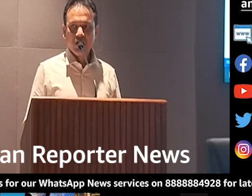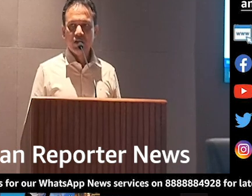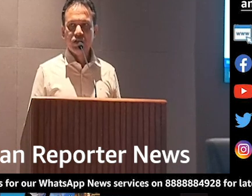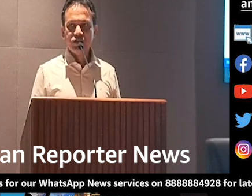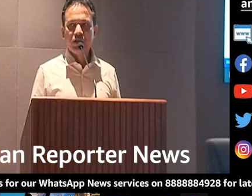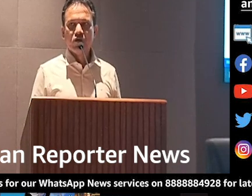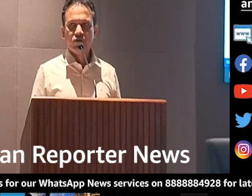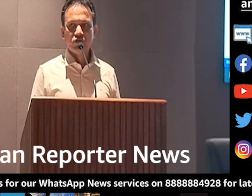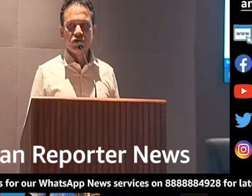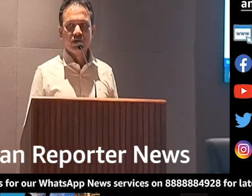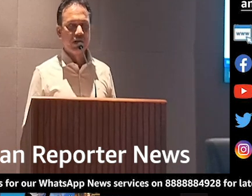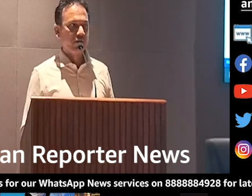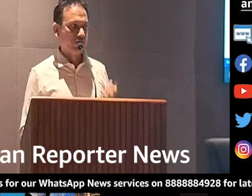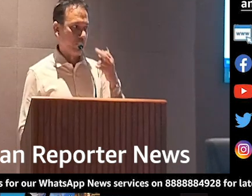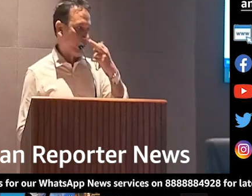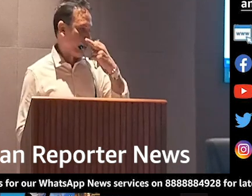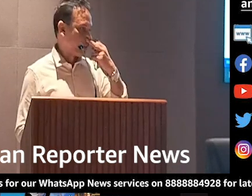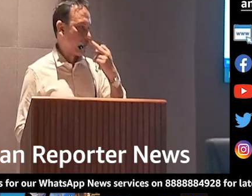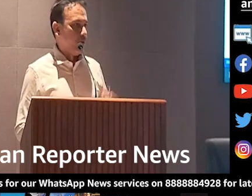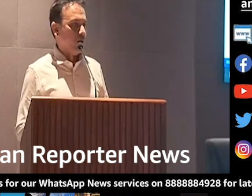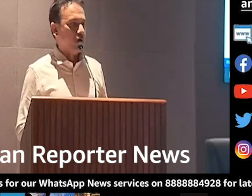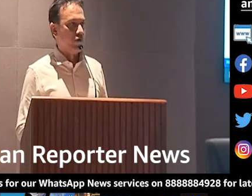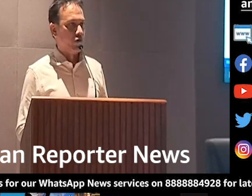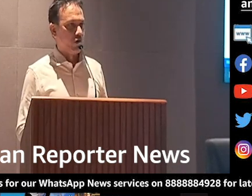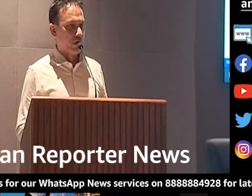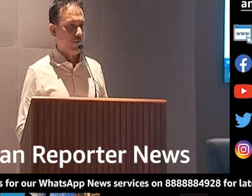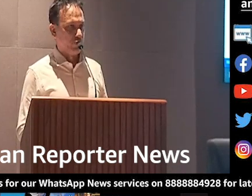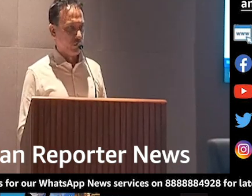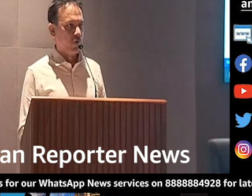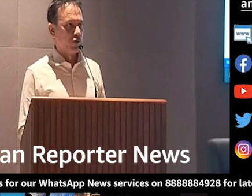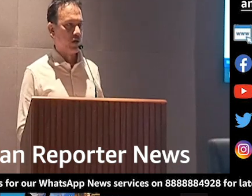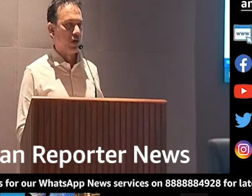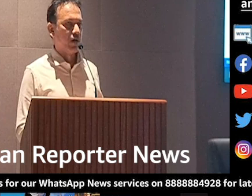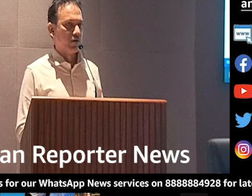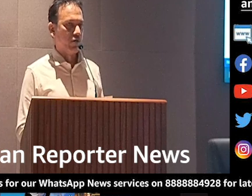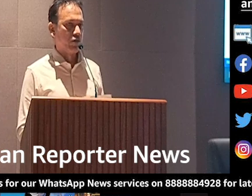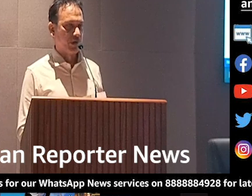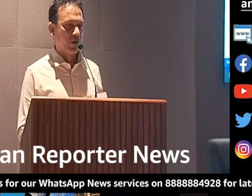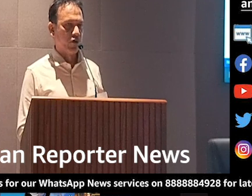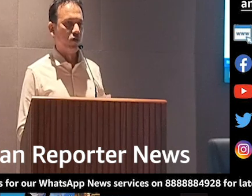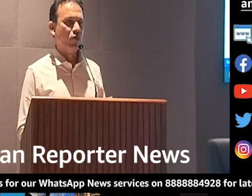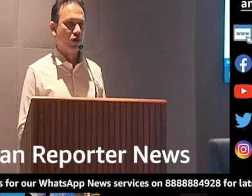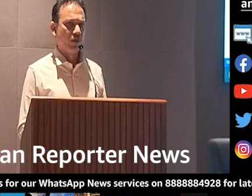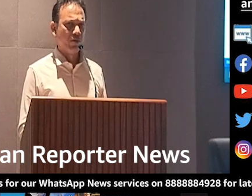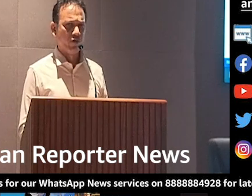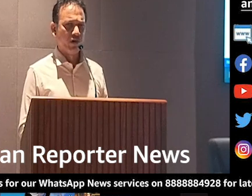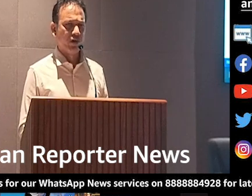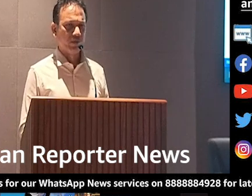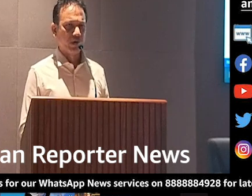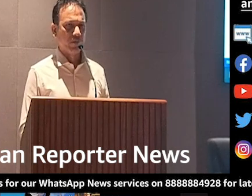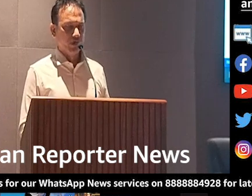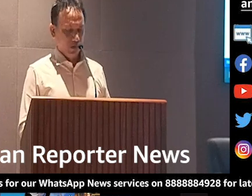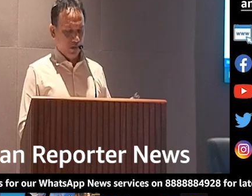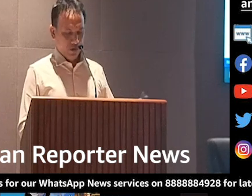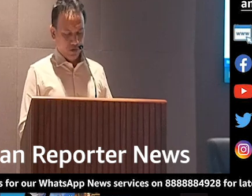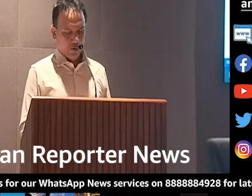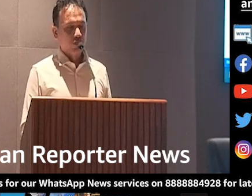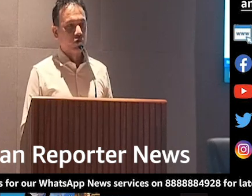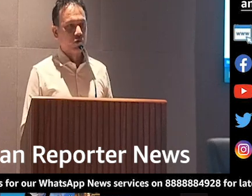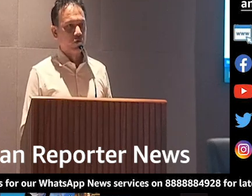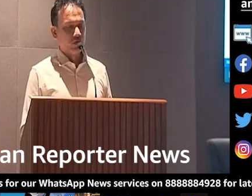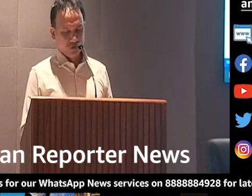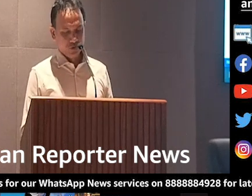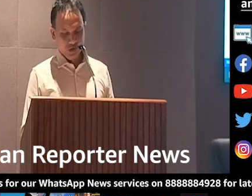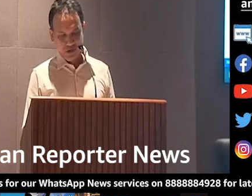The third International Conference on Sign Language Interpreters, we thought that we should be hosting it. Was speaking to Monica ma'am for quite some time.